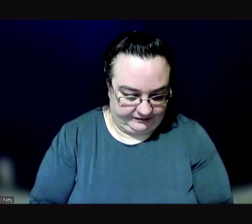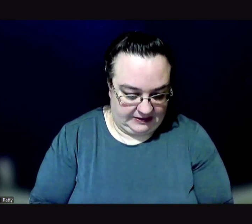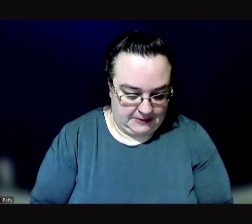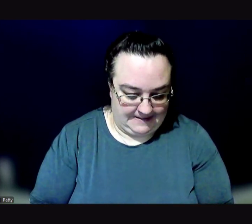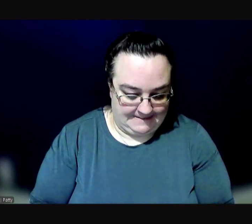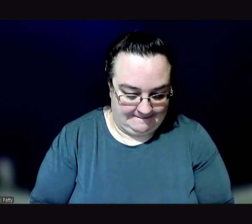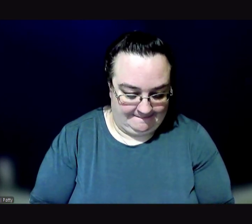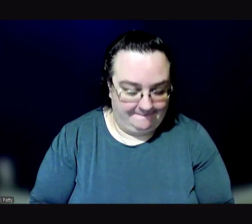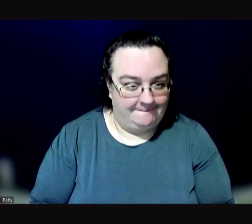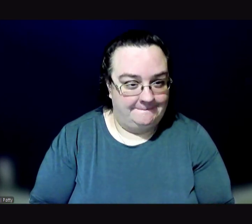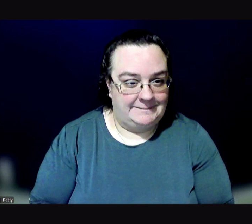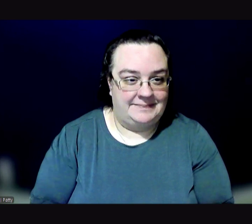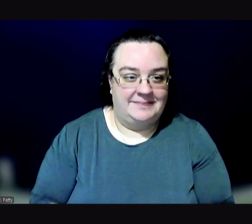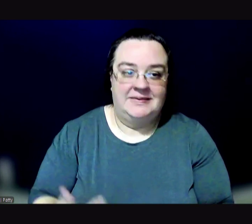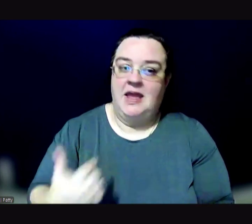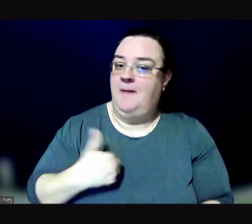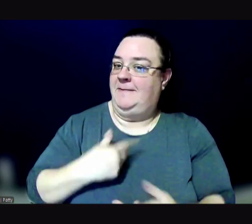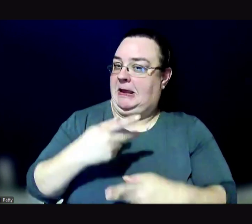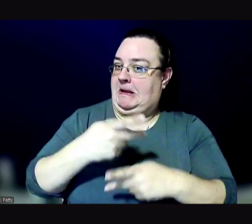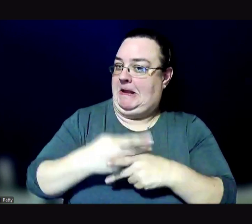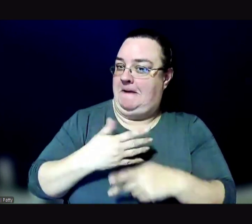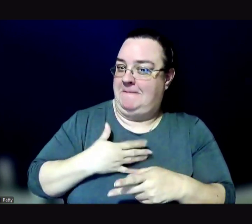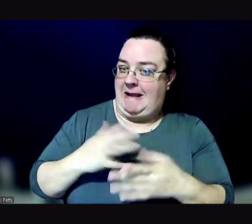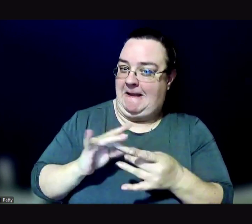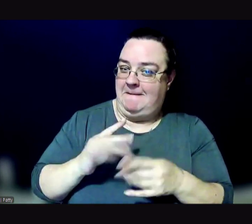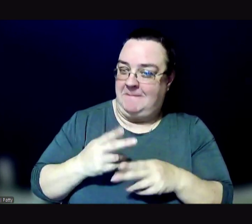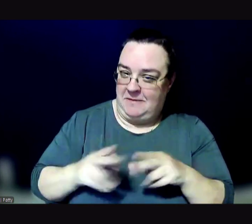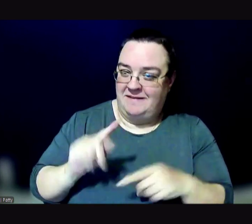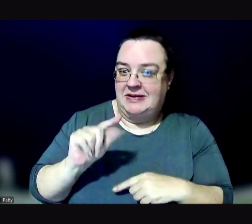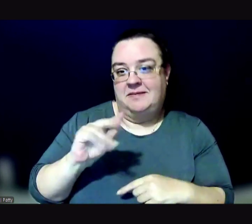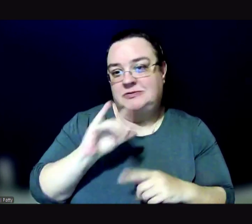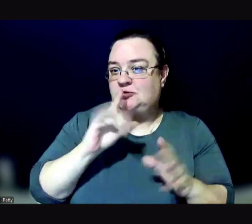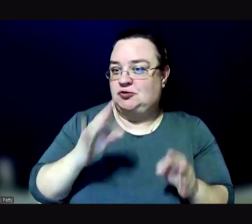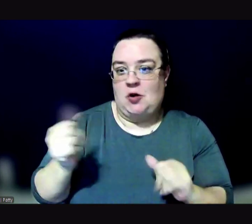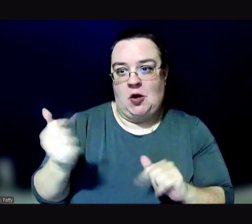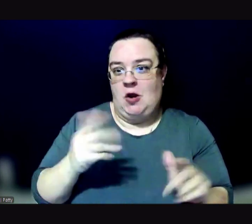I'll keep my comments brief, since I'm sure everyone's ready to go.